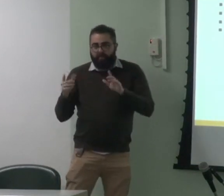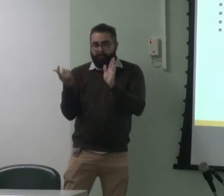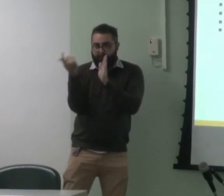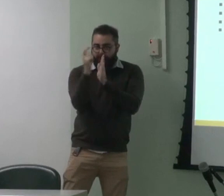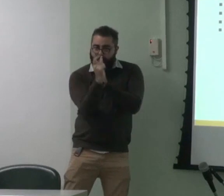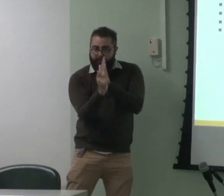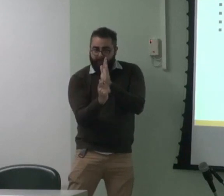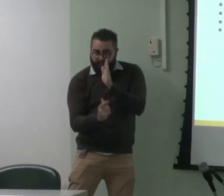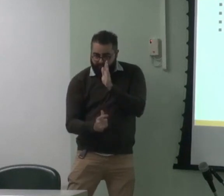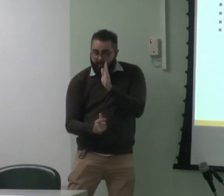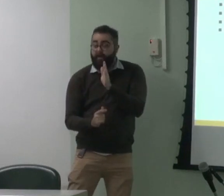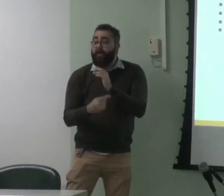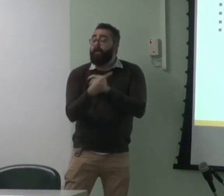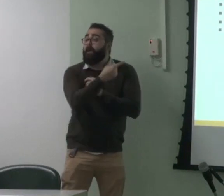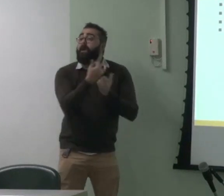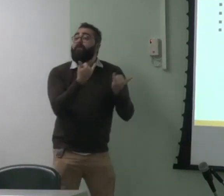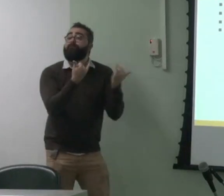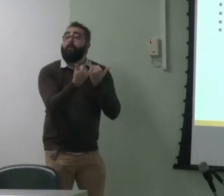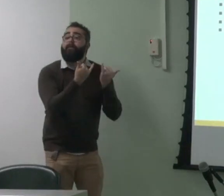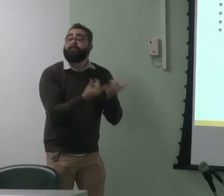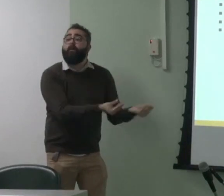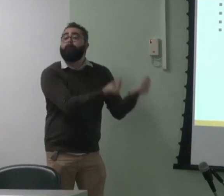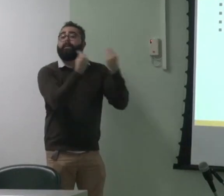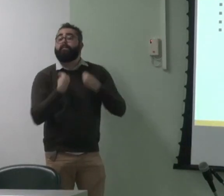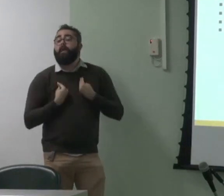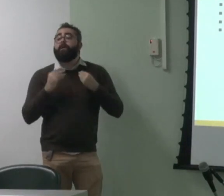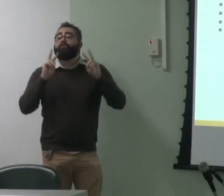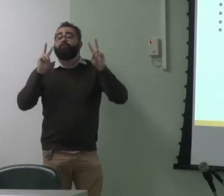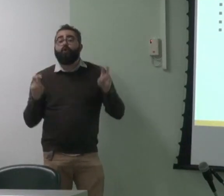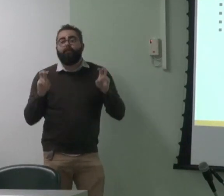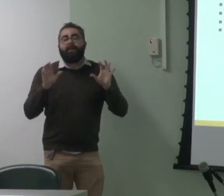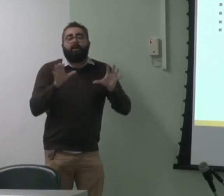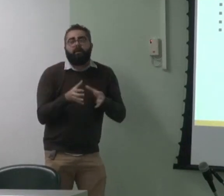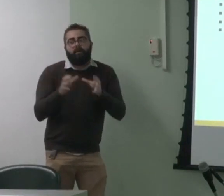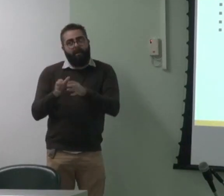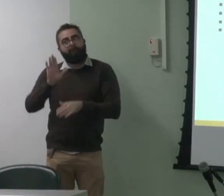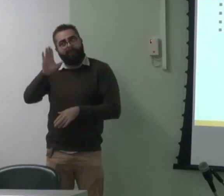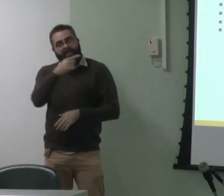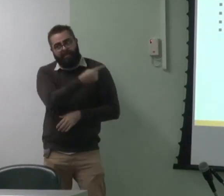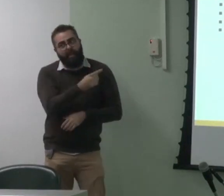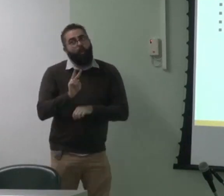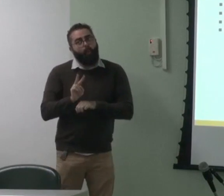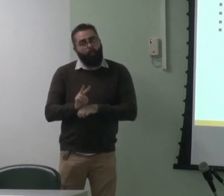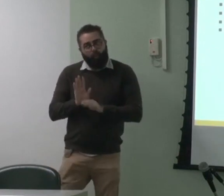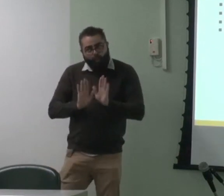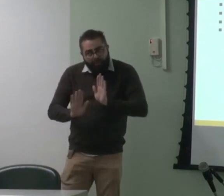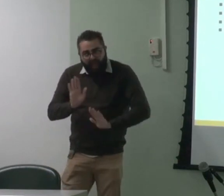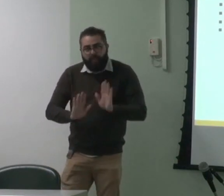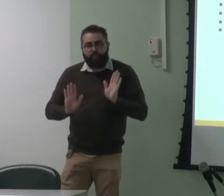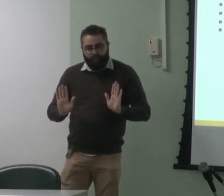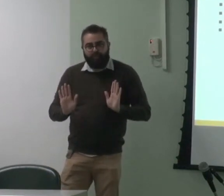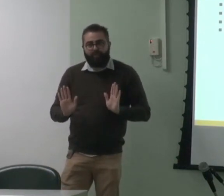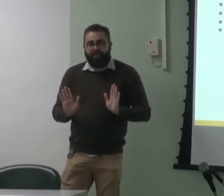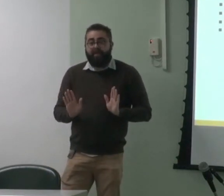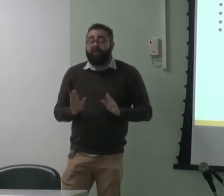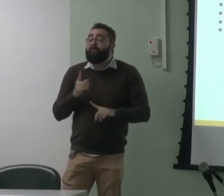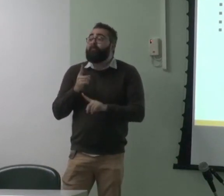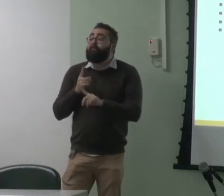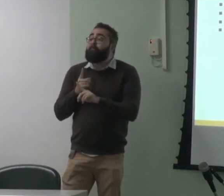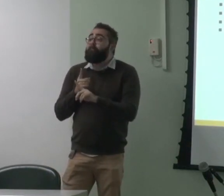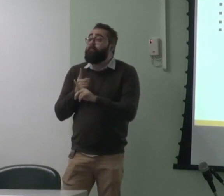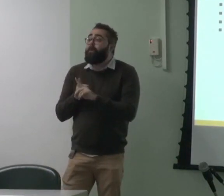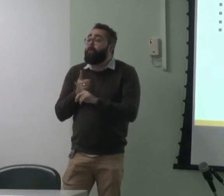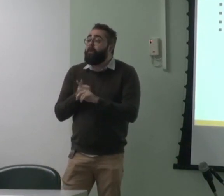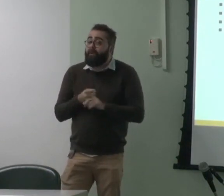the morphological categories of these words. However, we should be very careful here because, as I said, they are not from